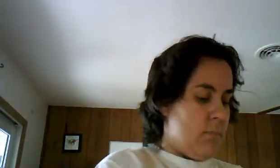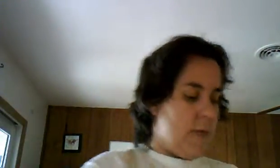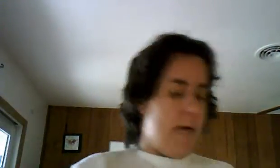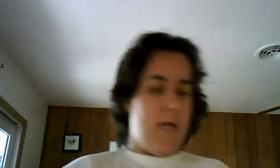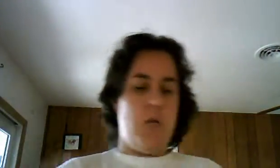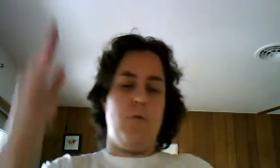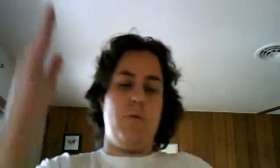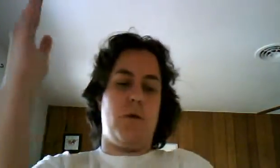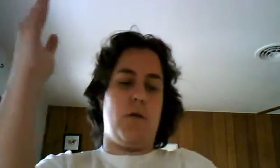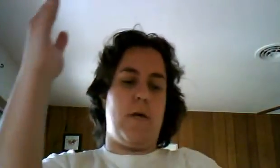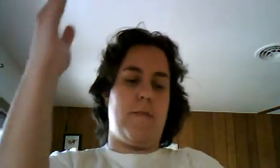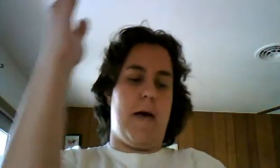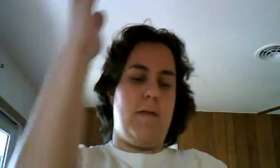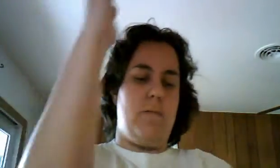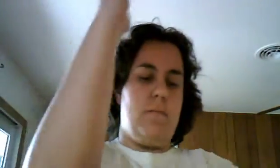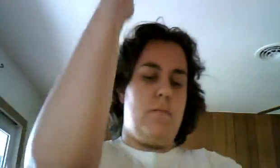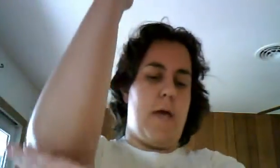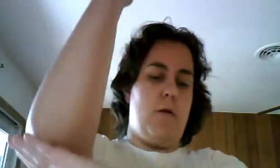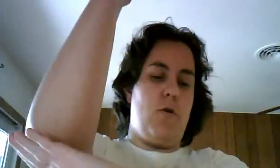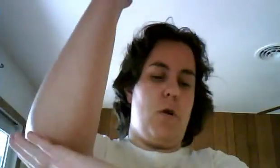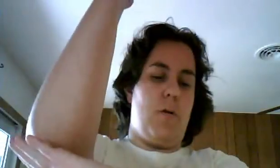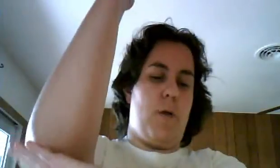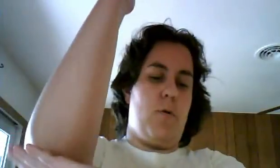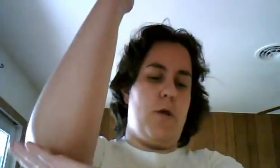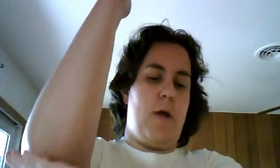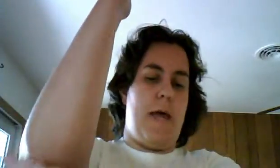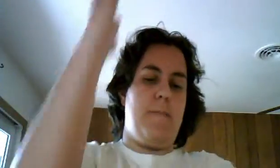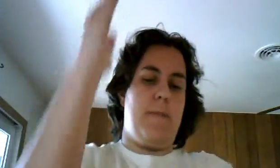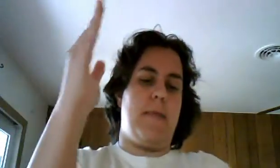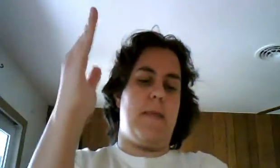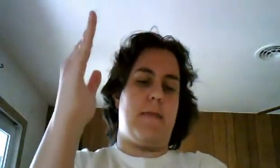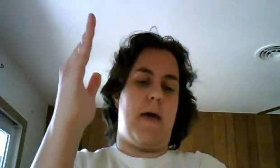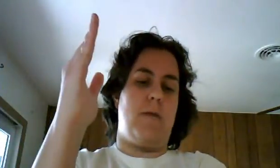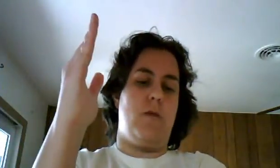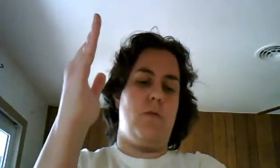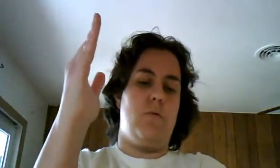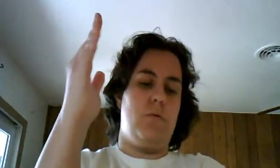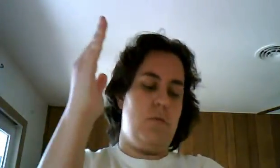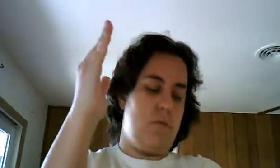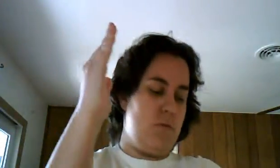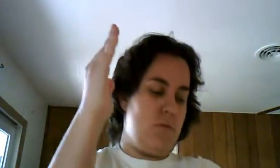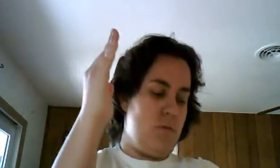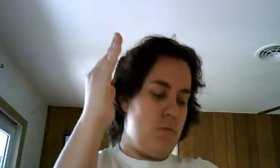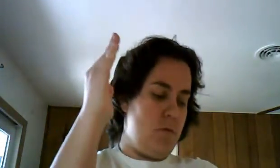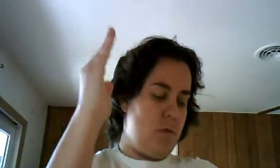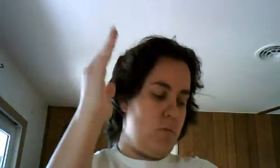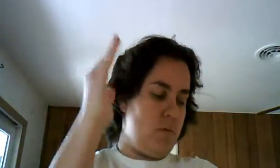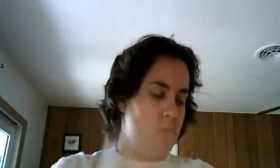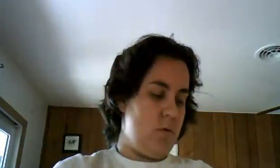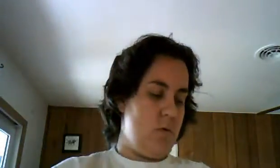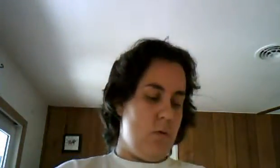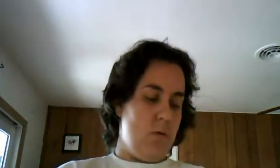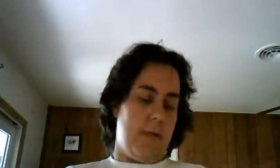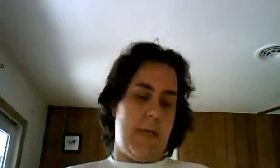Okay, noon, you're gonna go like that, hand on your elbow on your hand, and then like that, noon, noon. Okay,